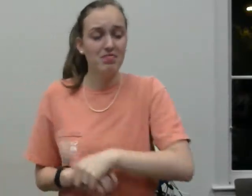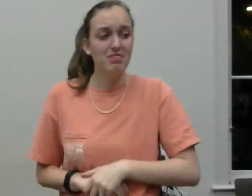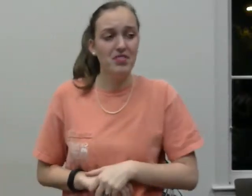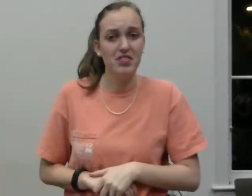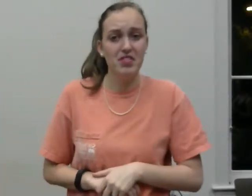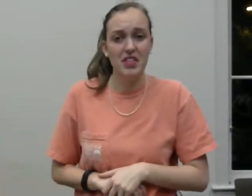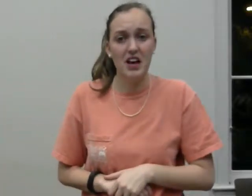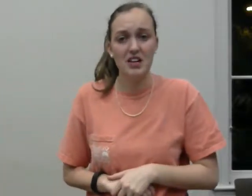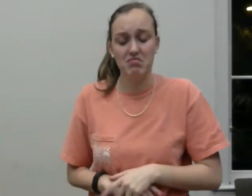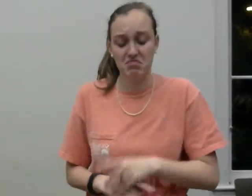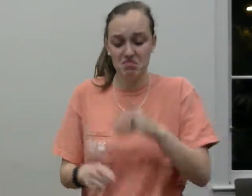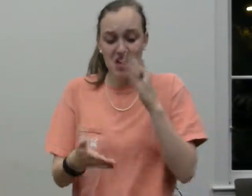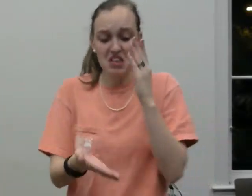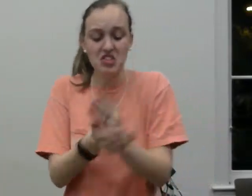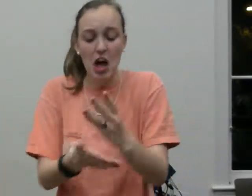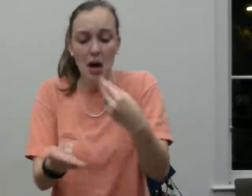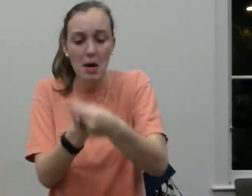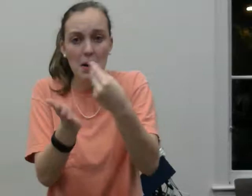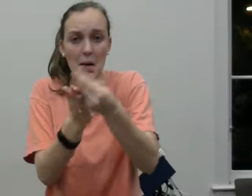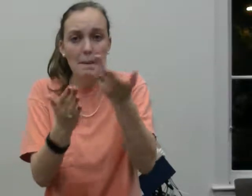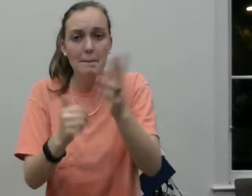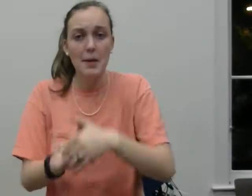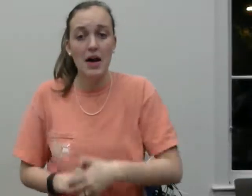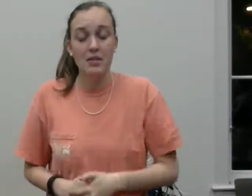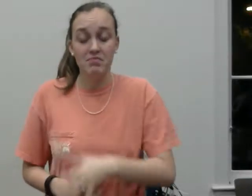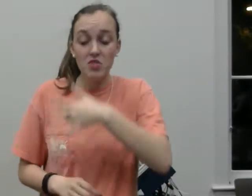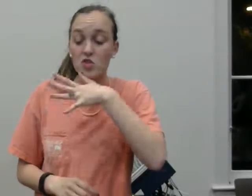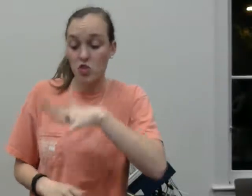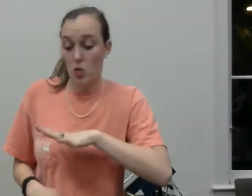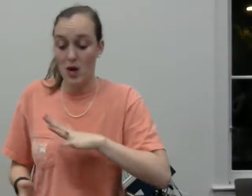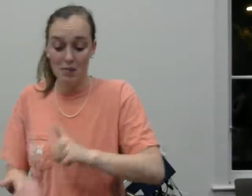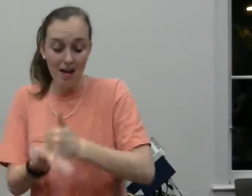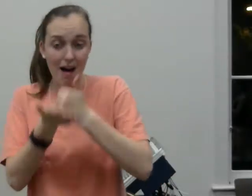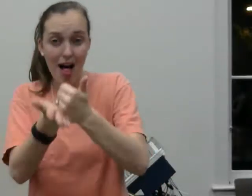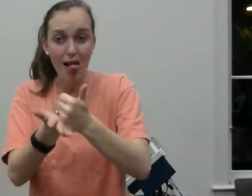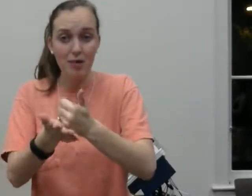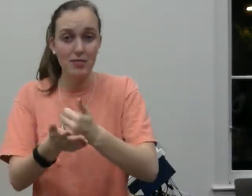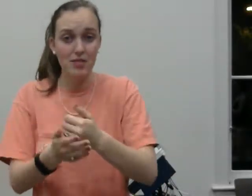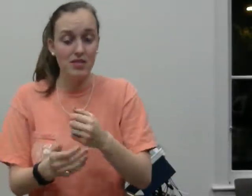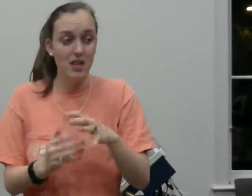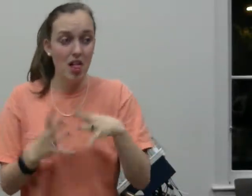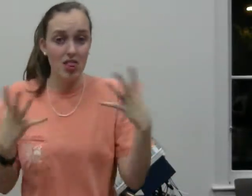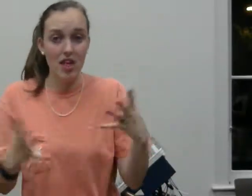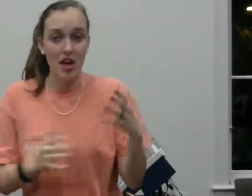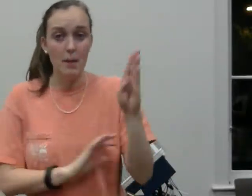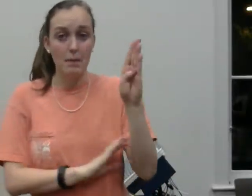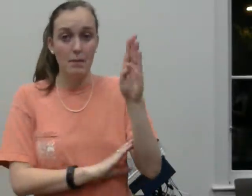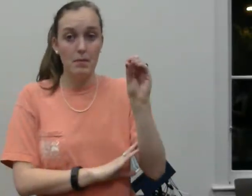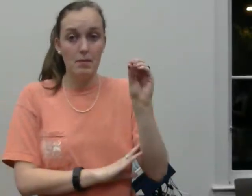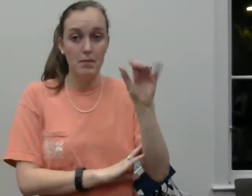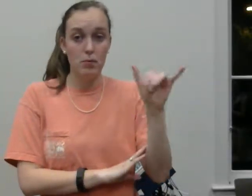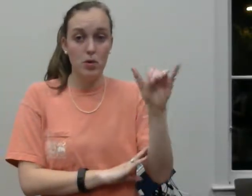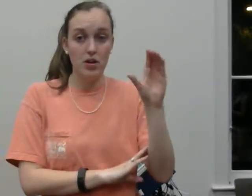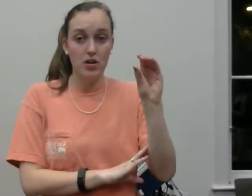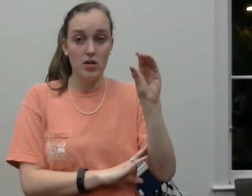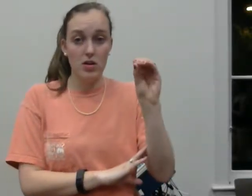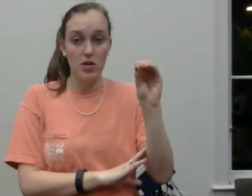up and said, all right, we got this. We'll help this boycott. And the boycott was effective. Boycotts are difficult, but they're effective. You don't like school